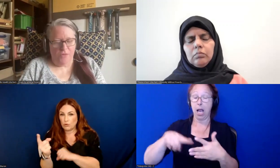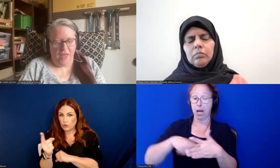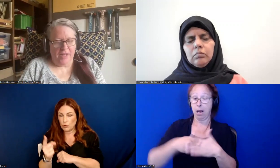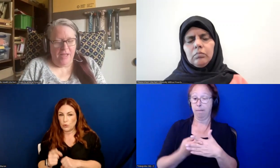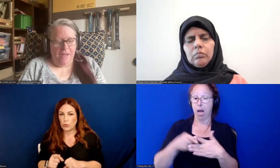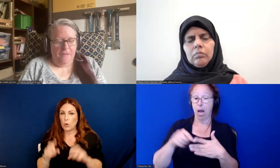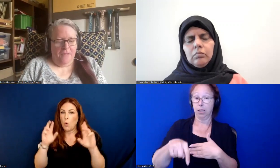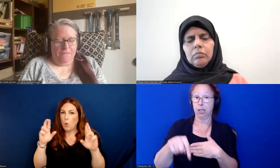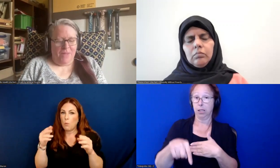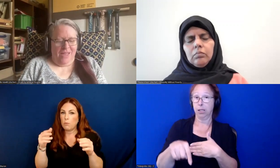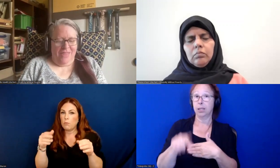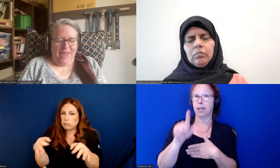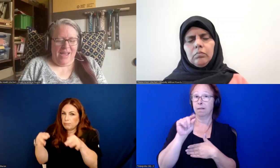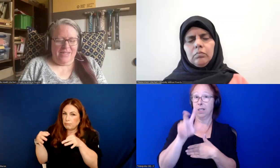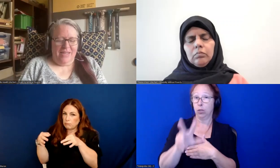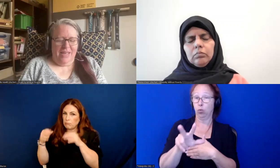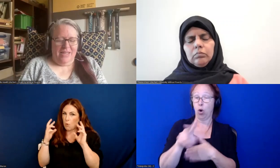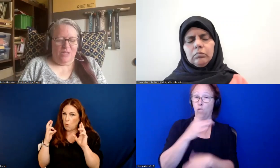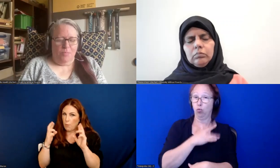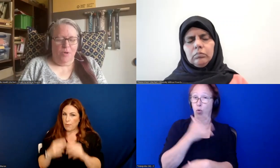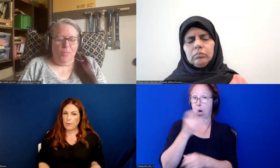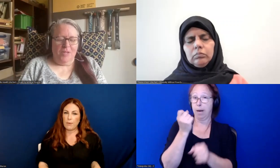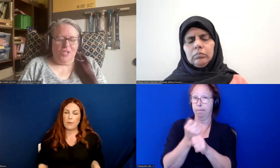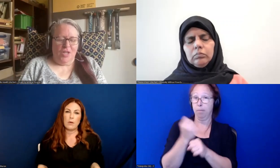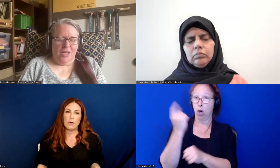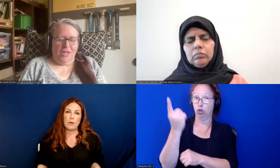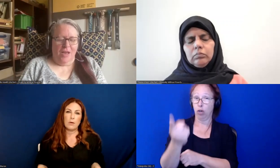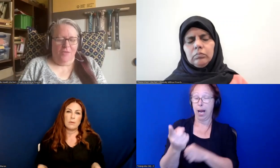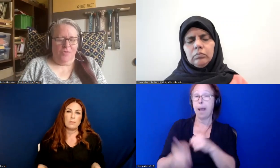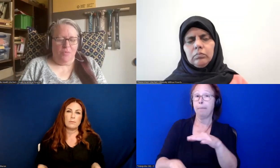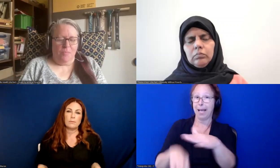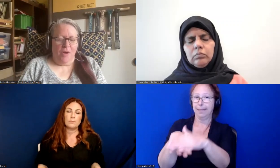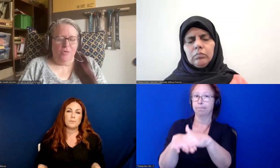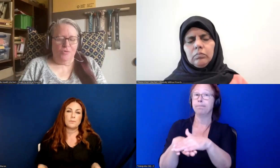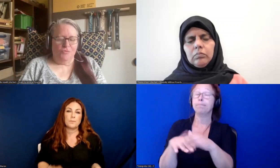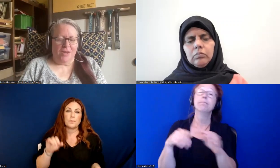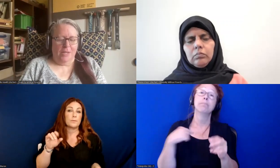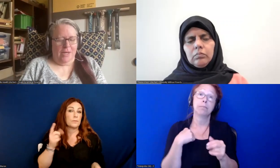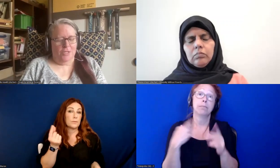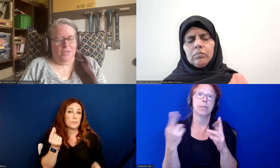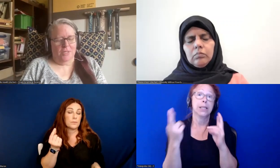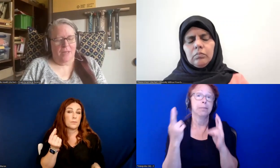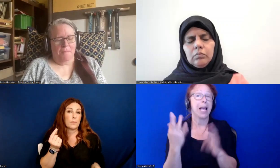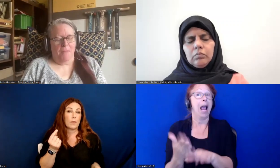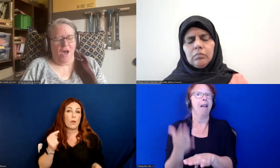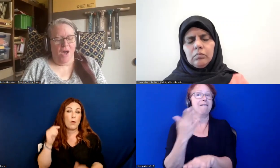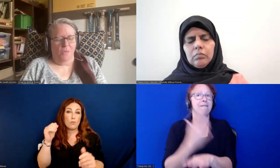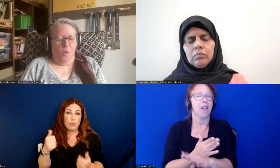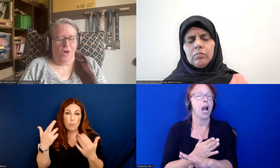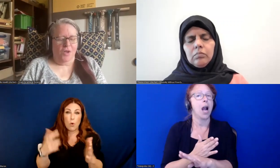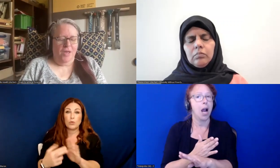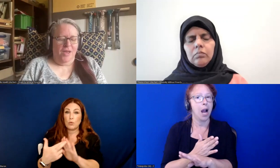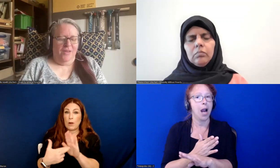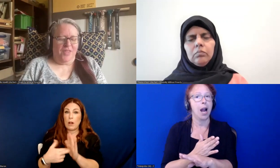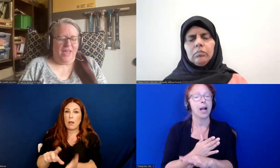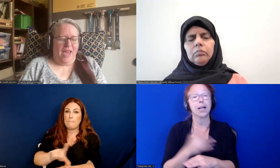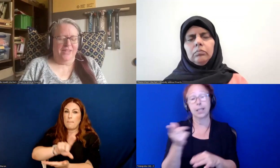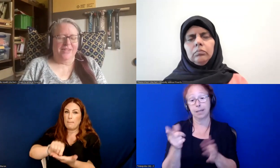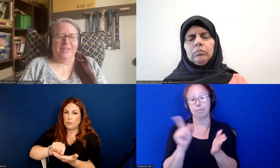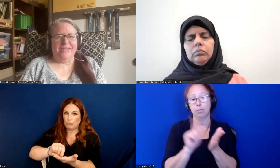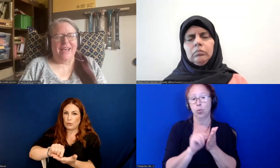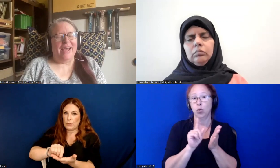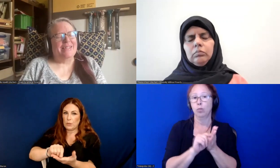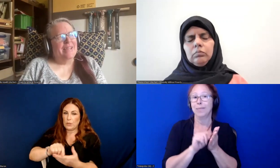hope before then. And that is the publishing of the proposed regulations in Part 1 of